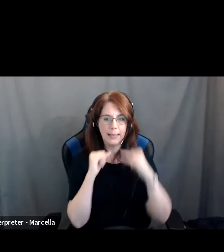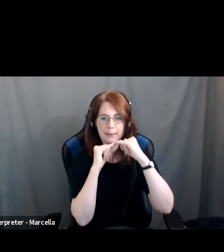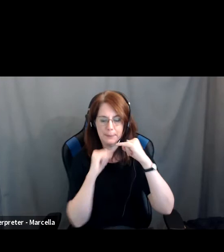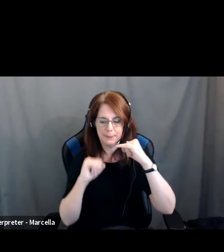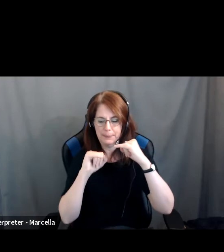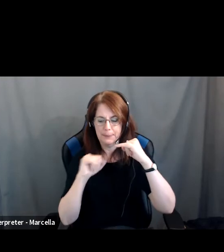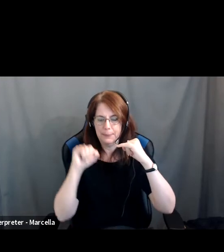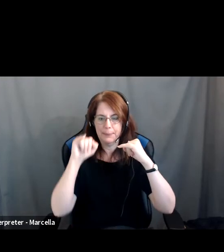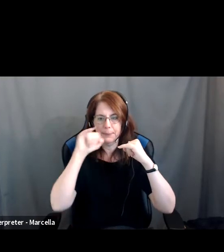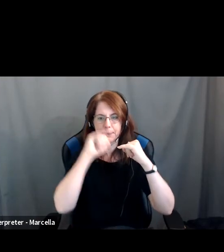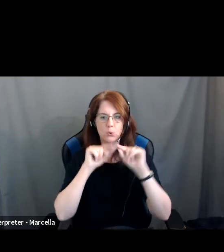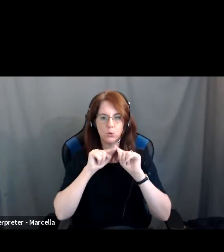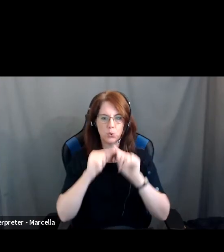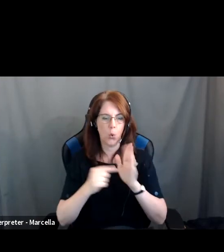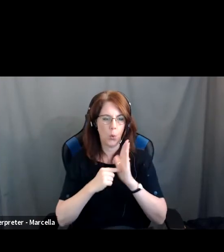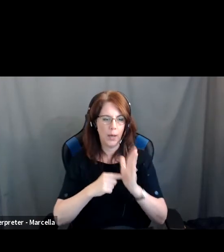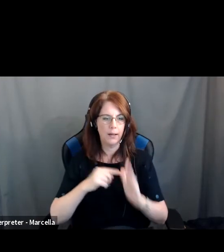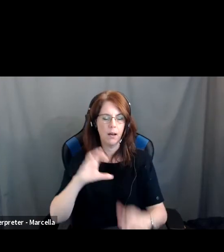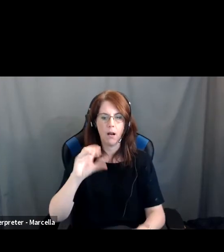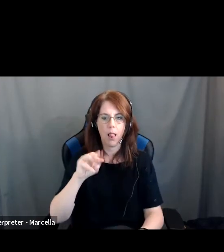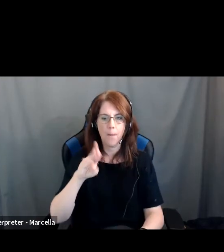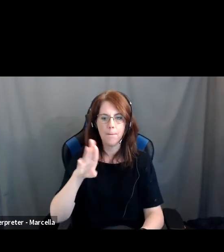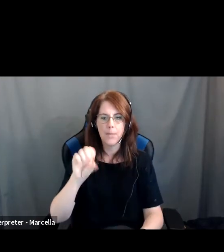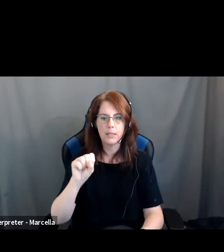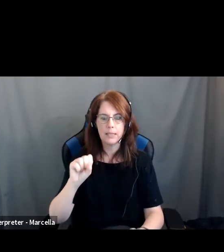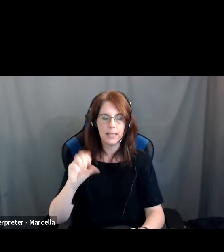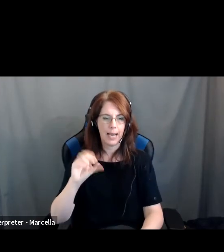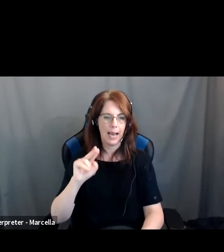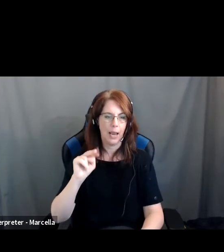Columbus County in the southeastern part of the state. Quite a good